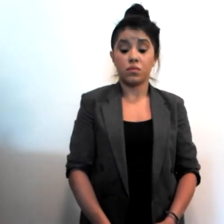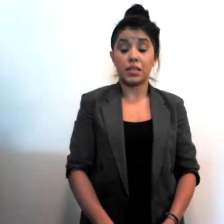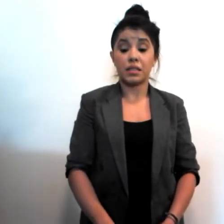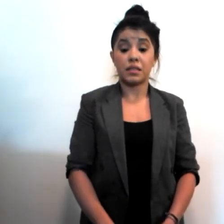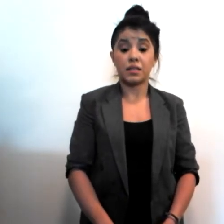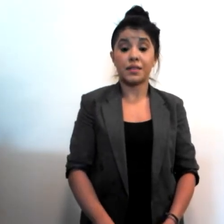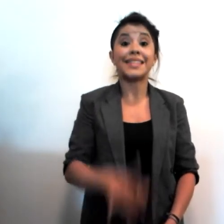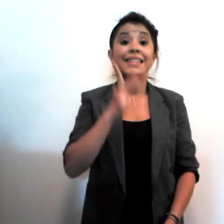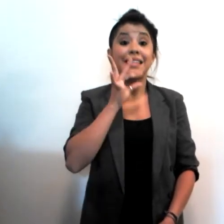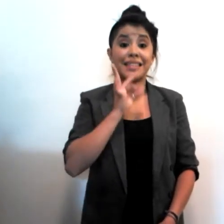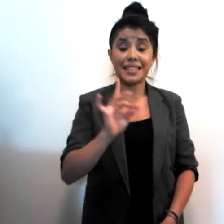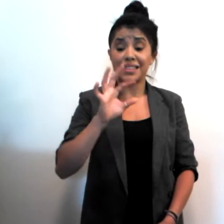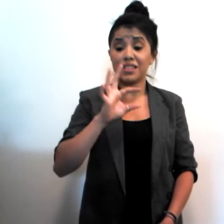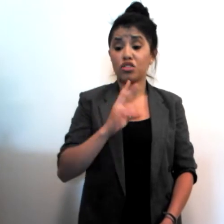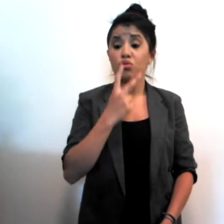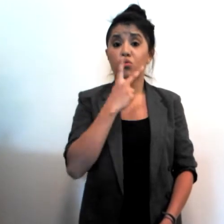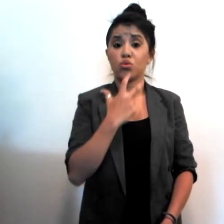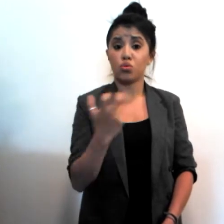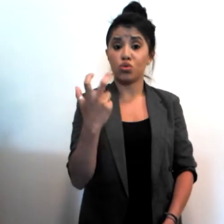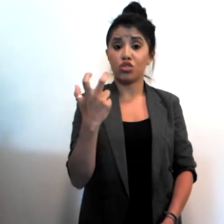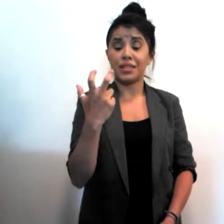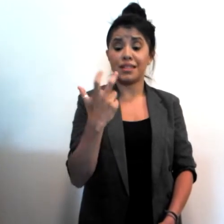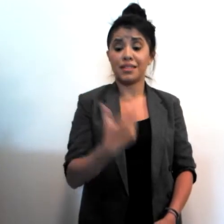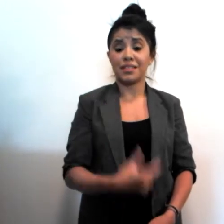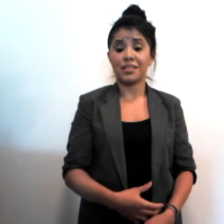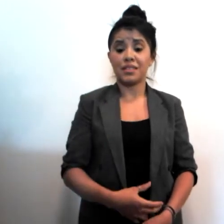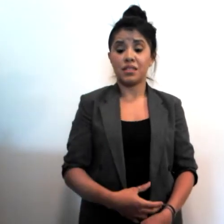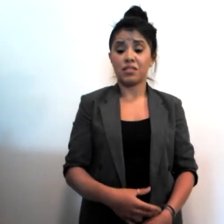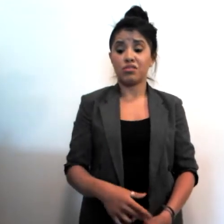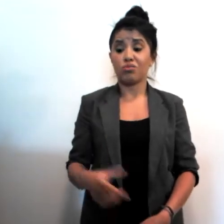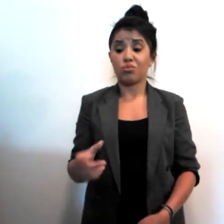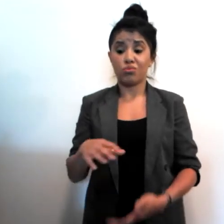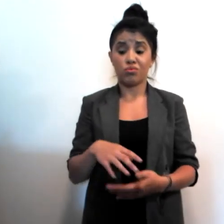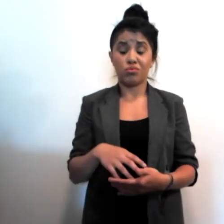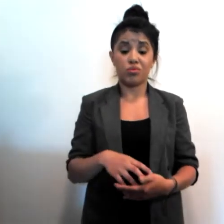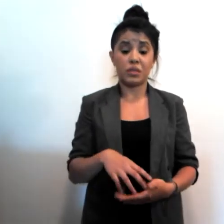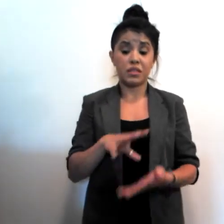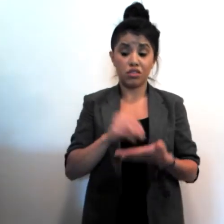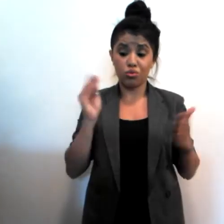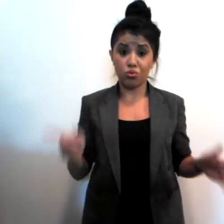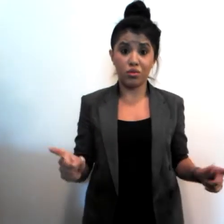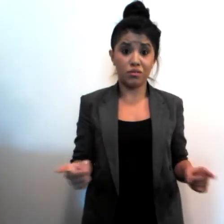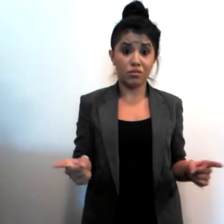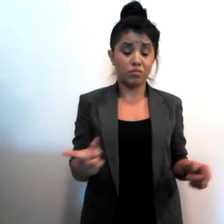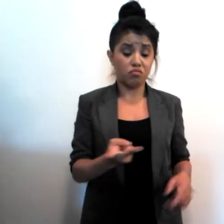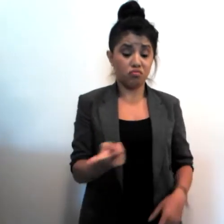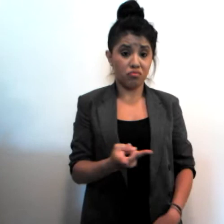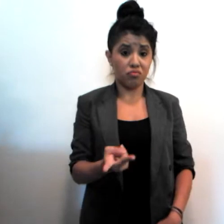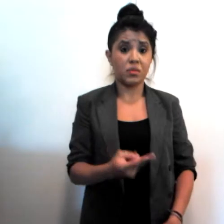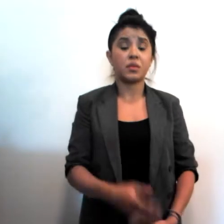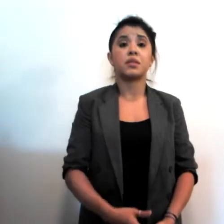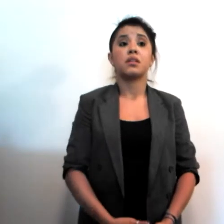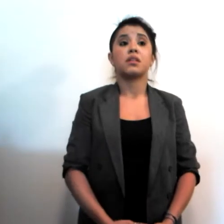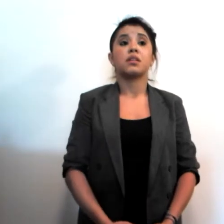age is defined by relationships. Several categories of relationships can be found in the educational